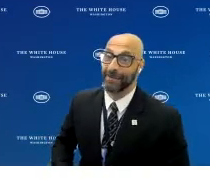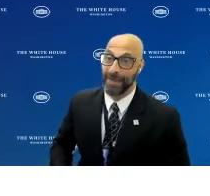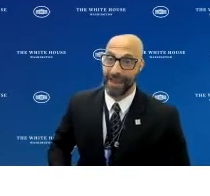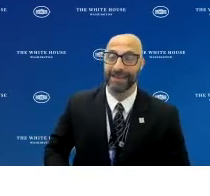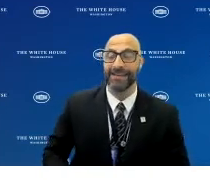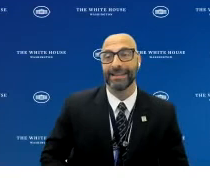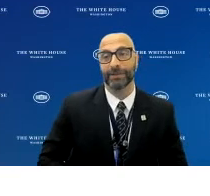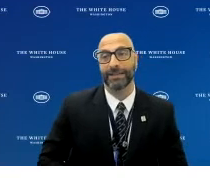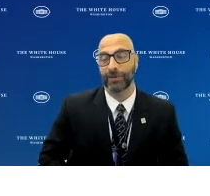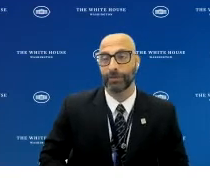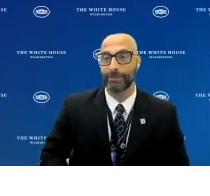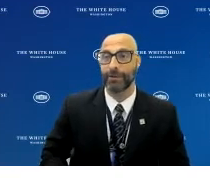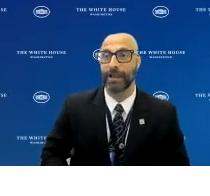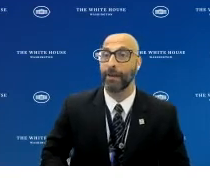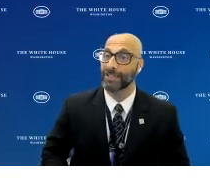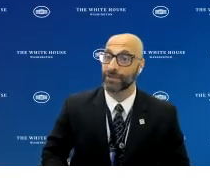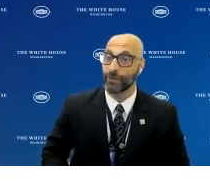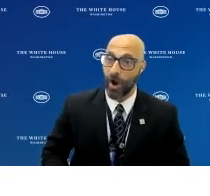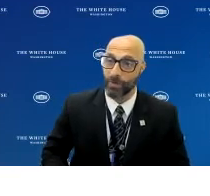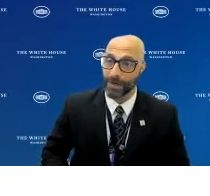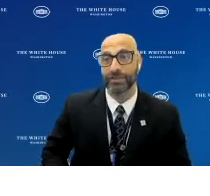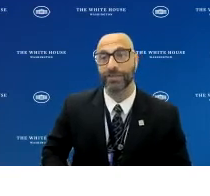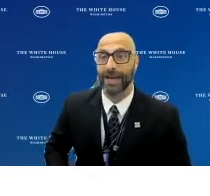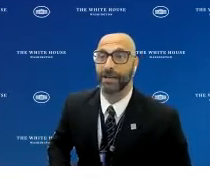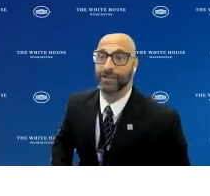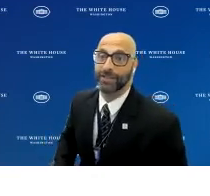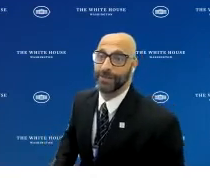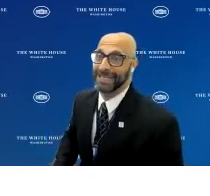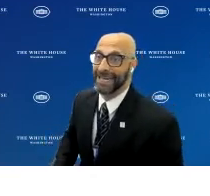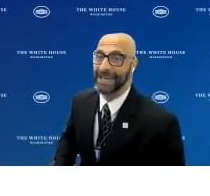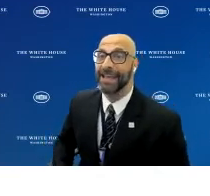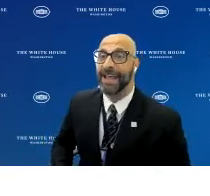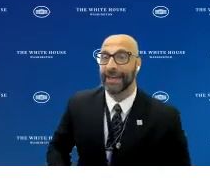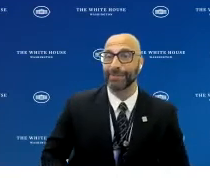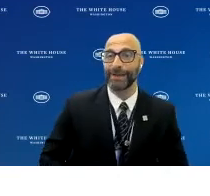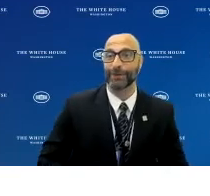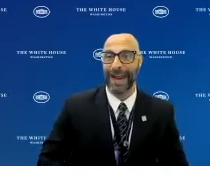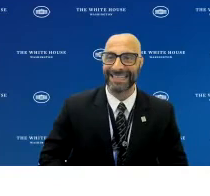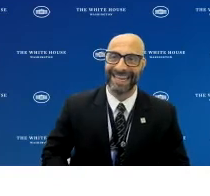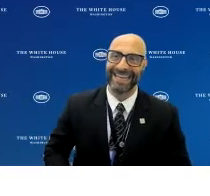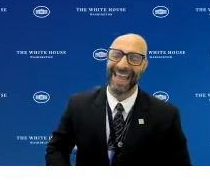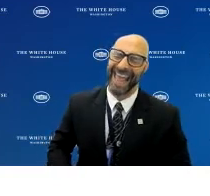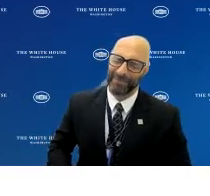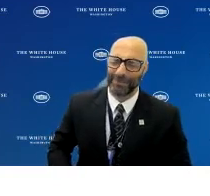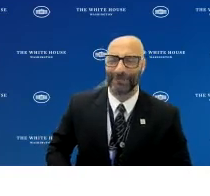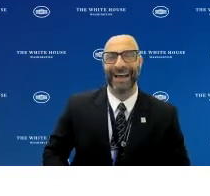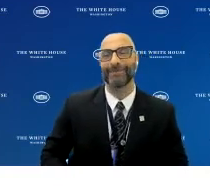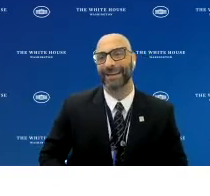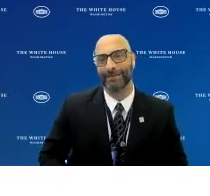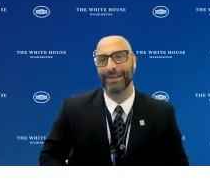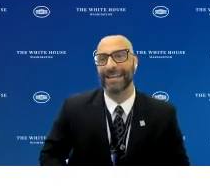as early as late May that really told people what harm reduction strategies could be taken. That has been